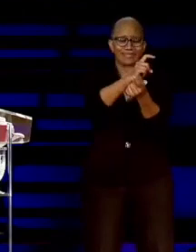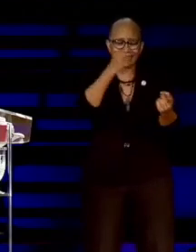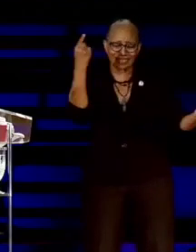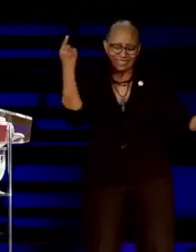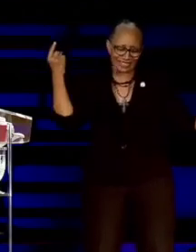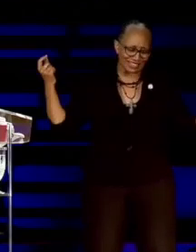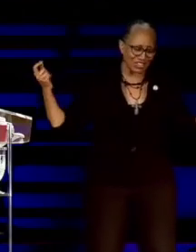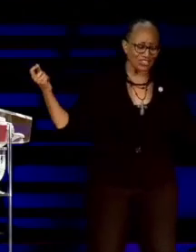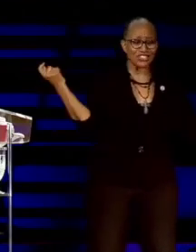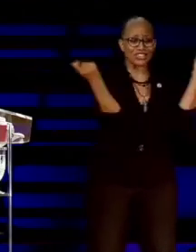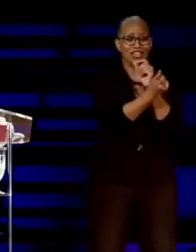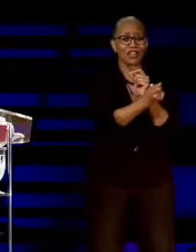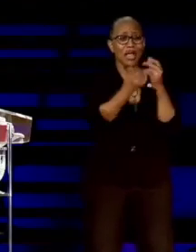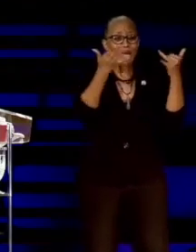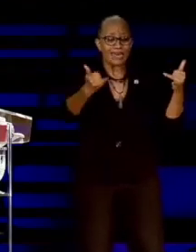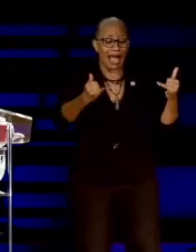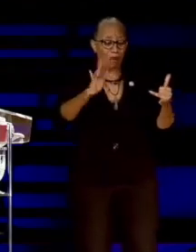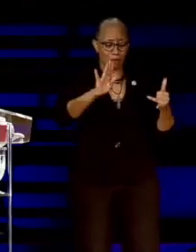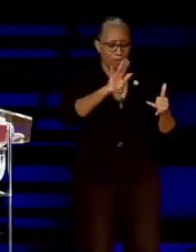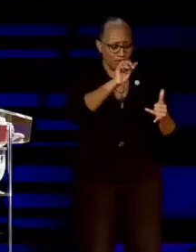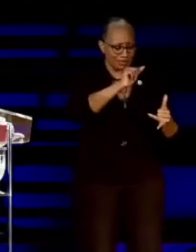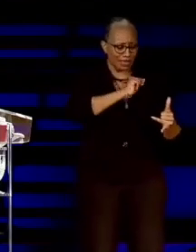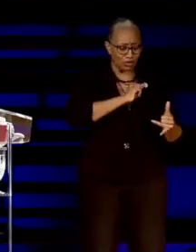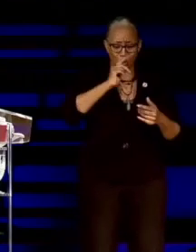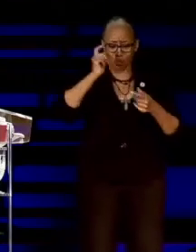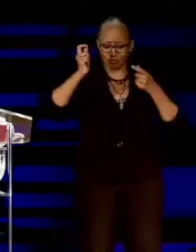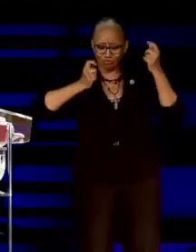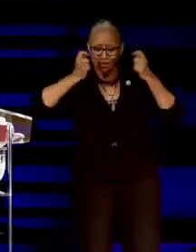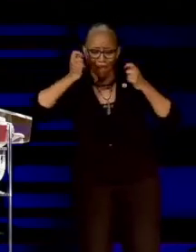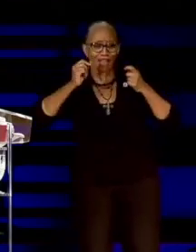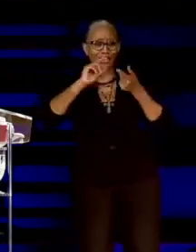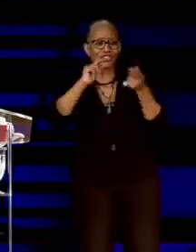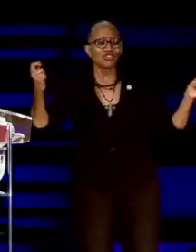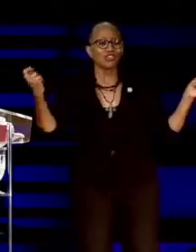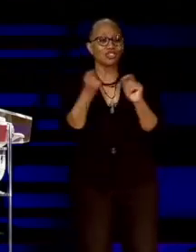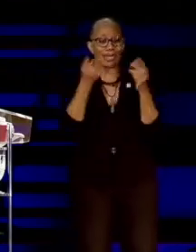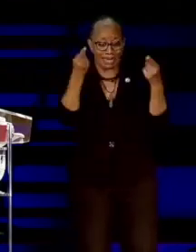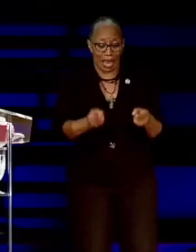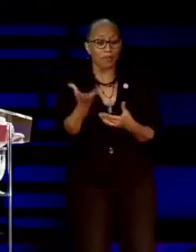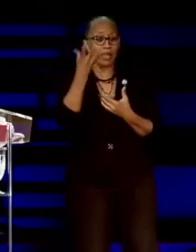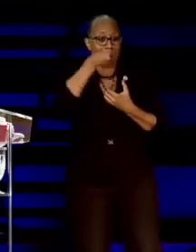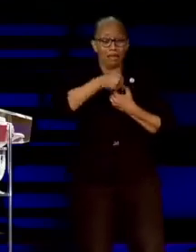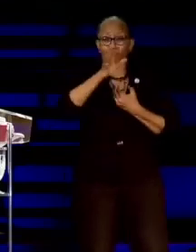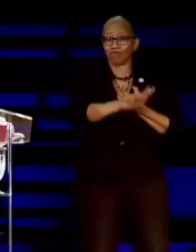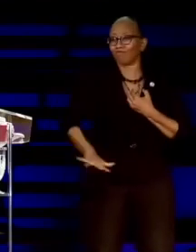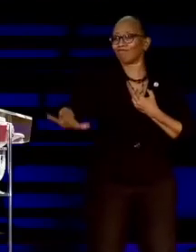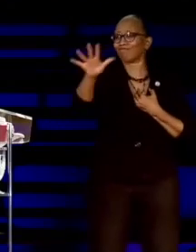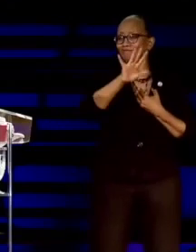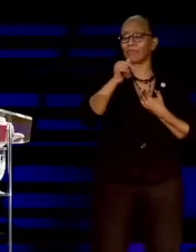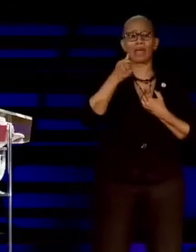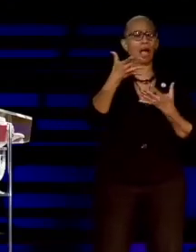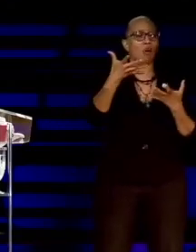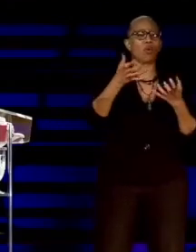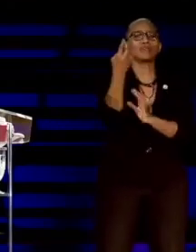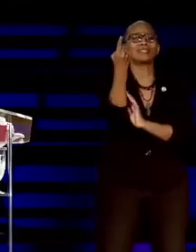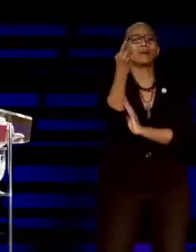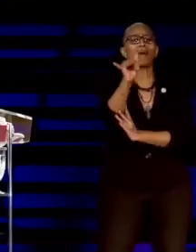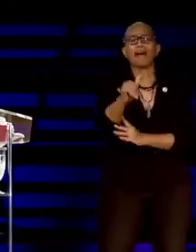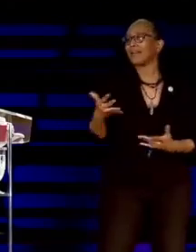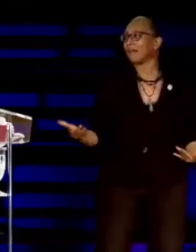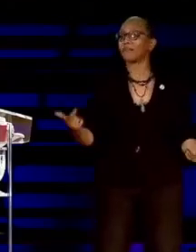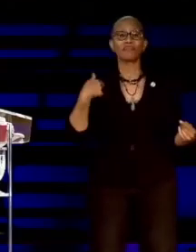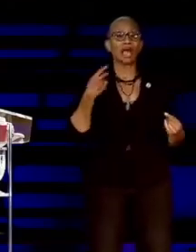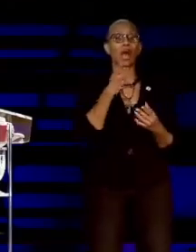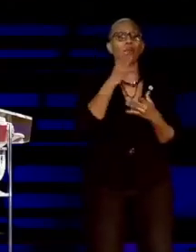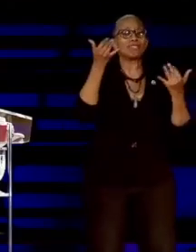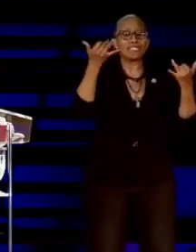shifting of countenance takes place in our midst. I wish I had somebody.